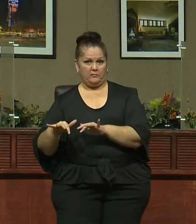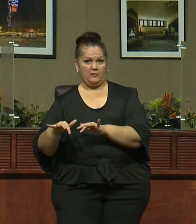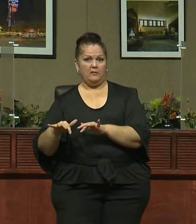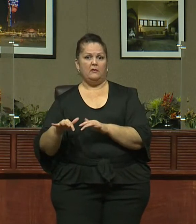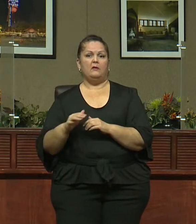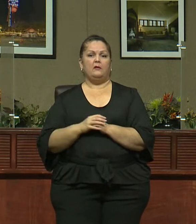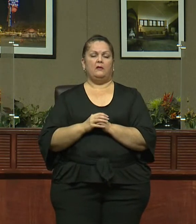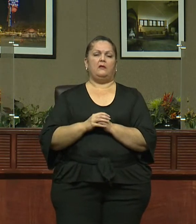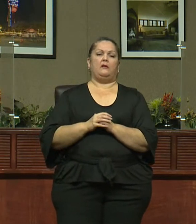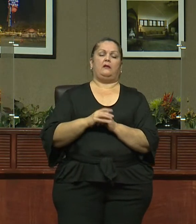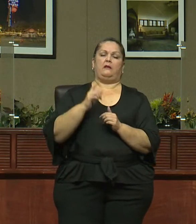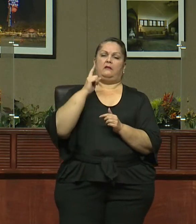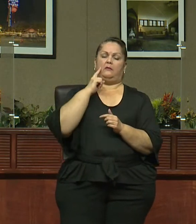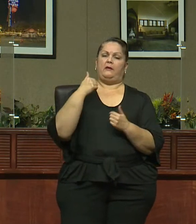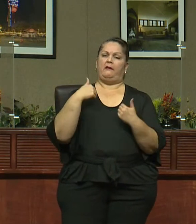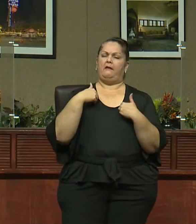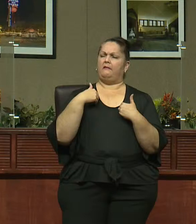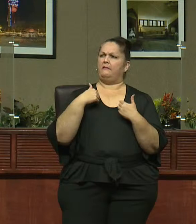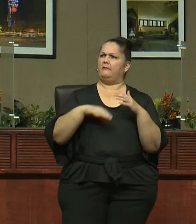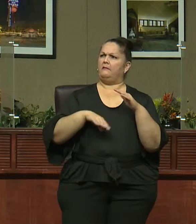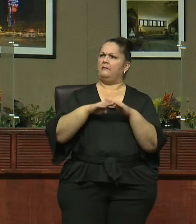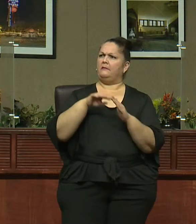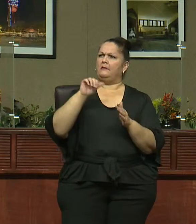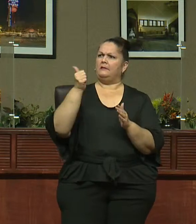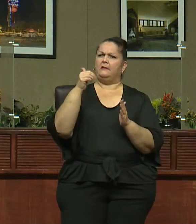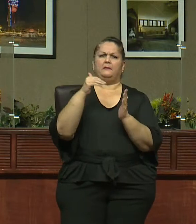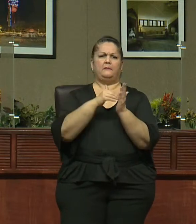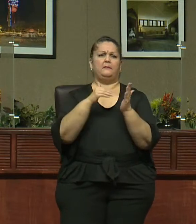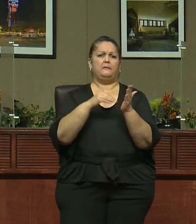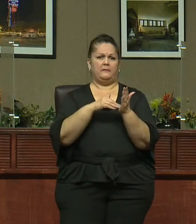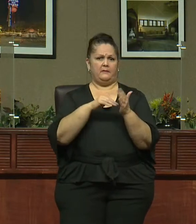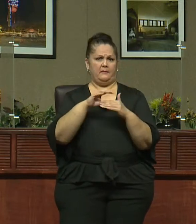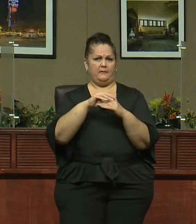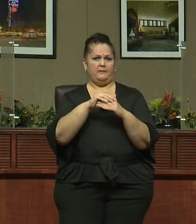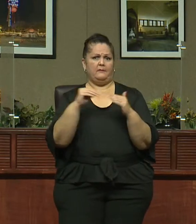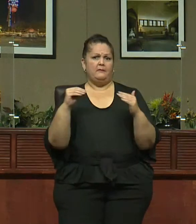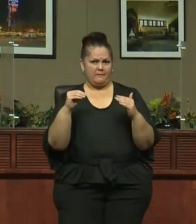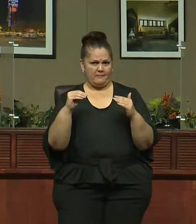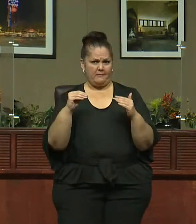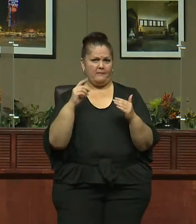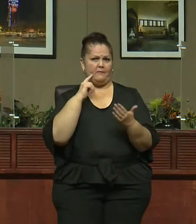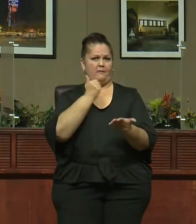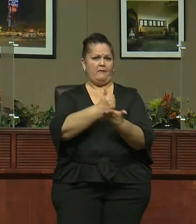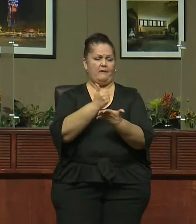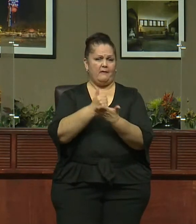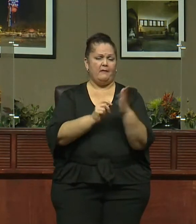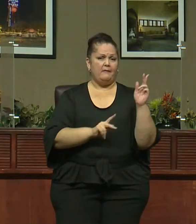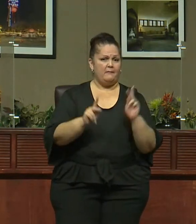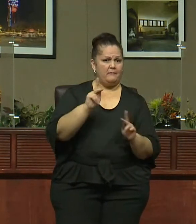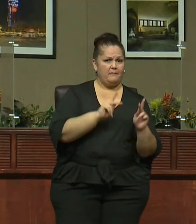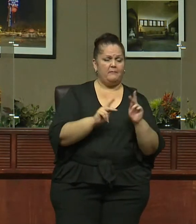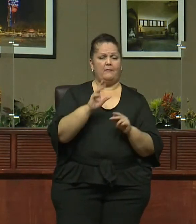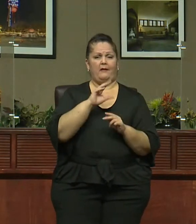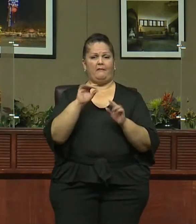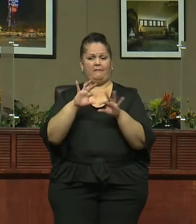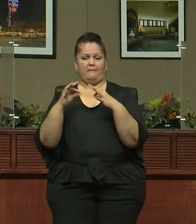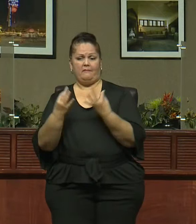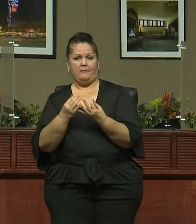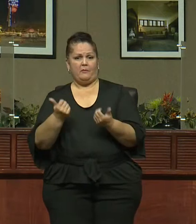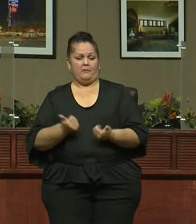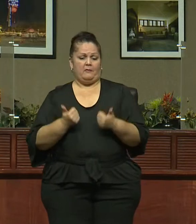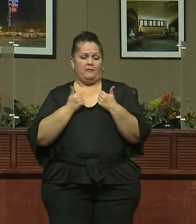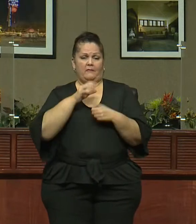to $10 million in assistance to individuals and families who are residents of